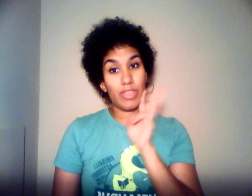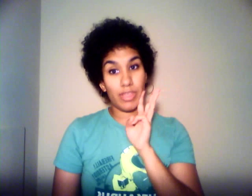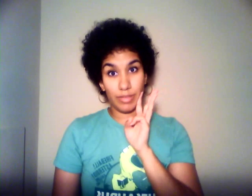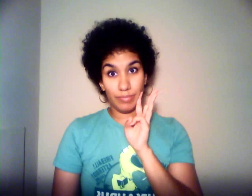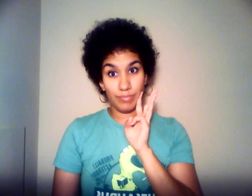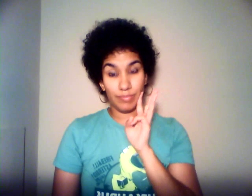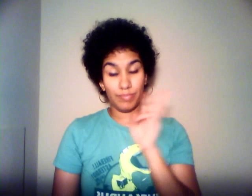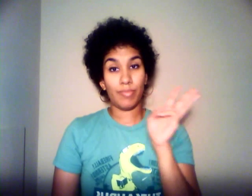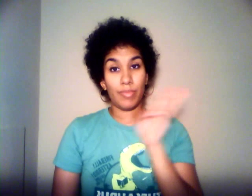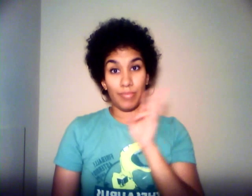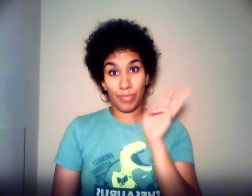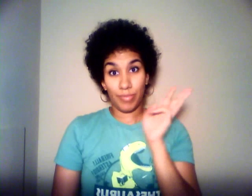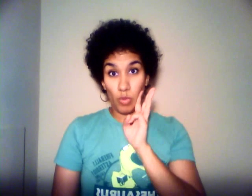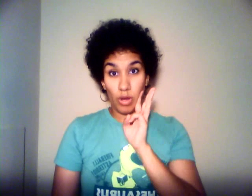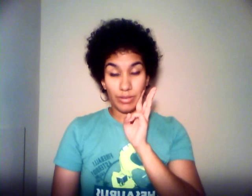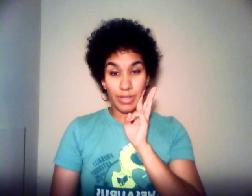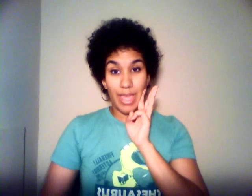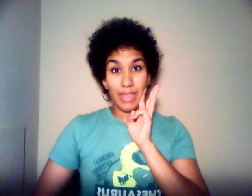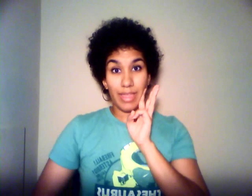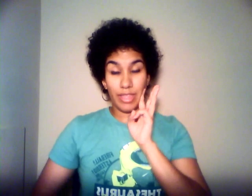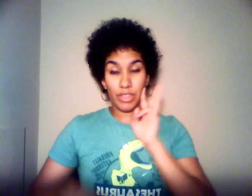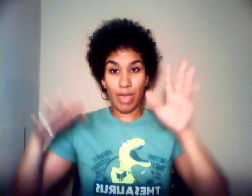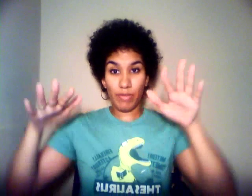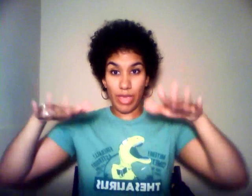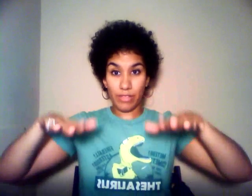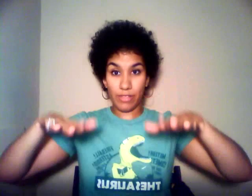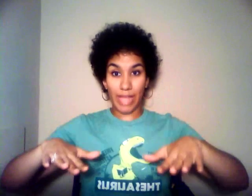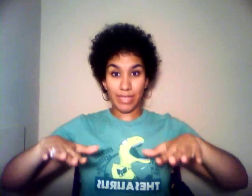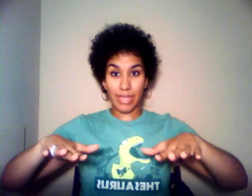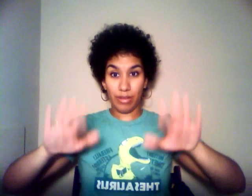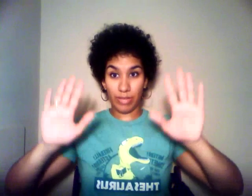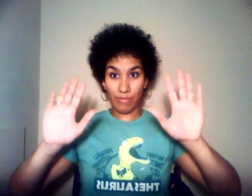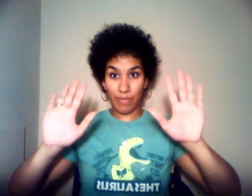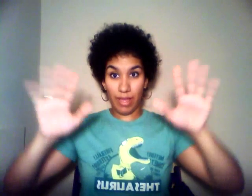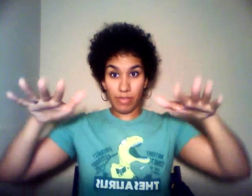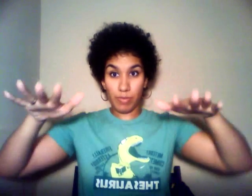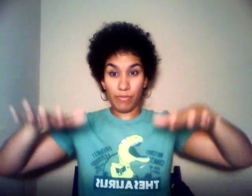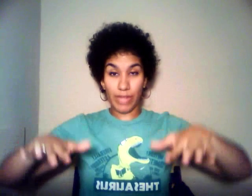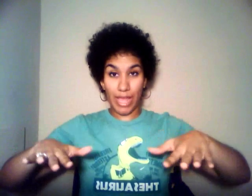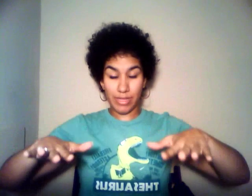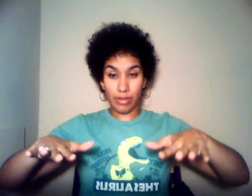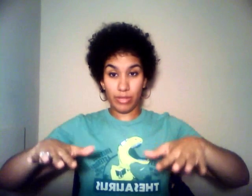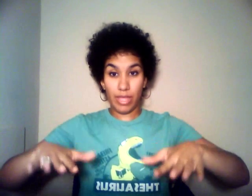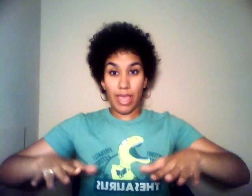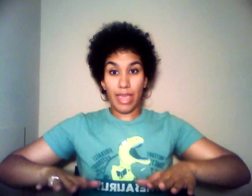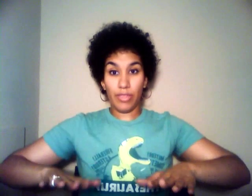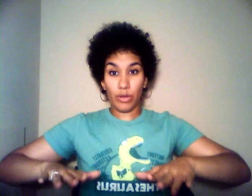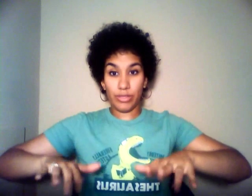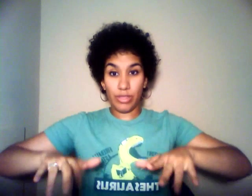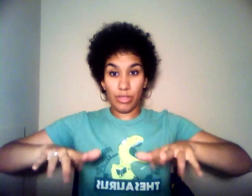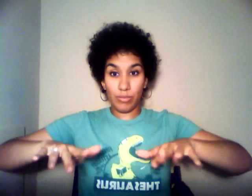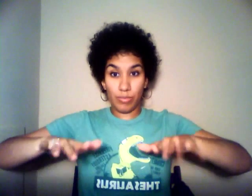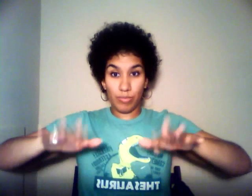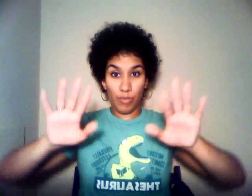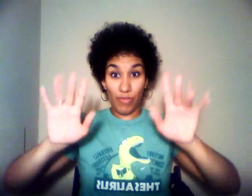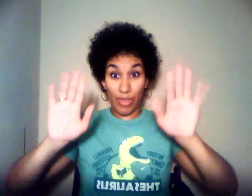chin, water. And then you have your hands flat down, like fives, but flat down. And your fingers are going to